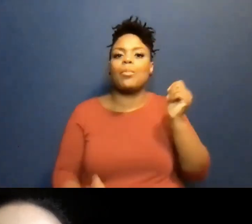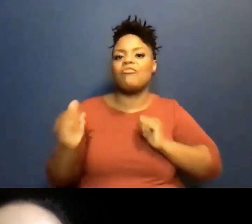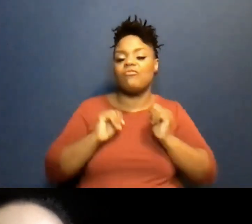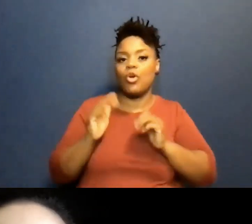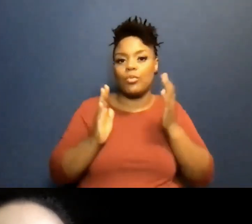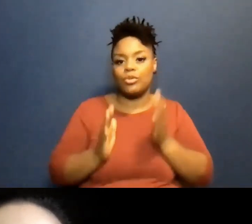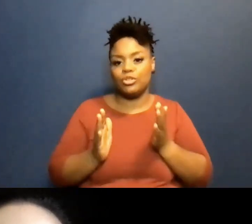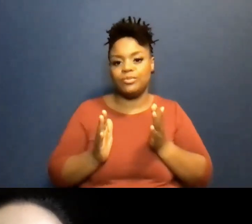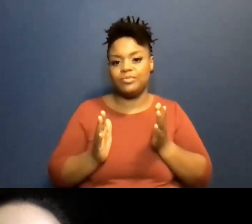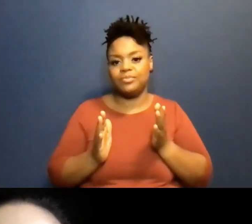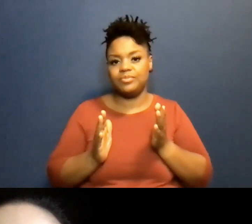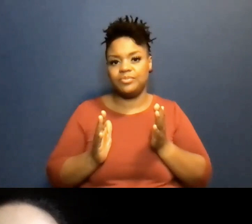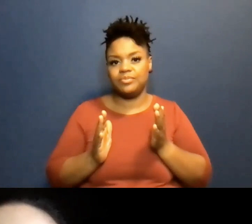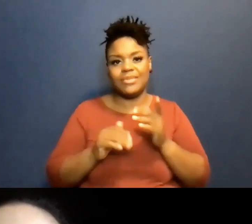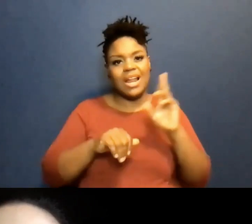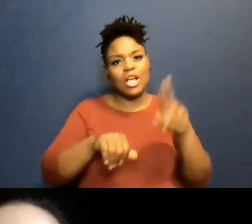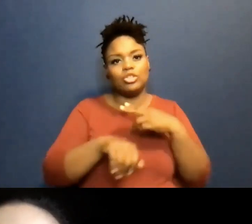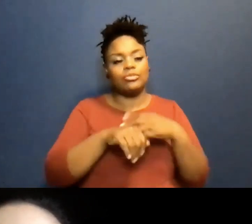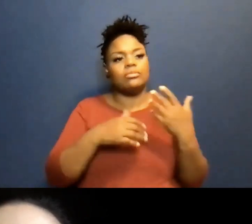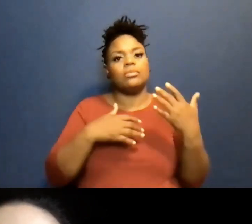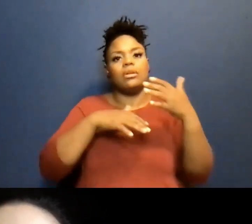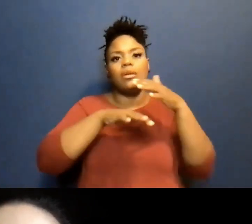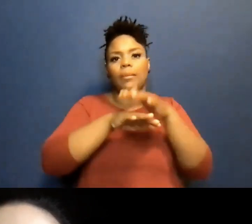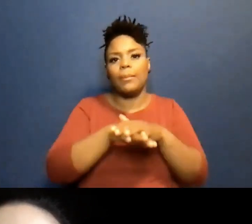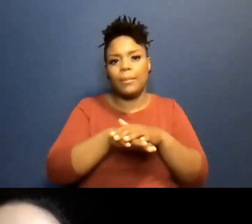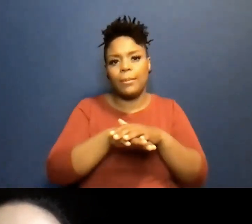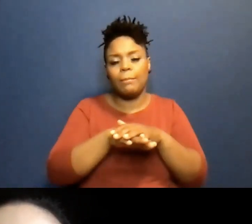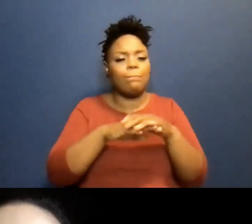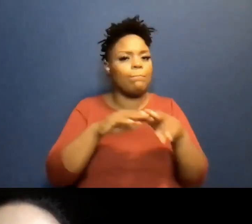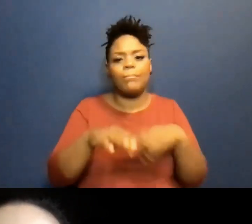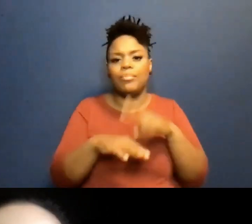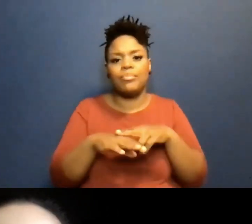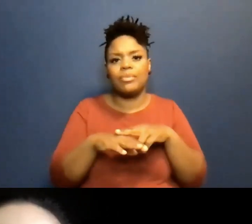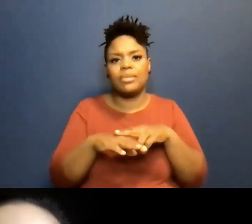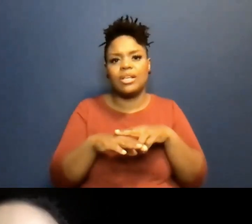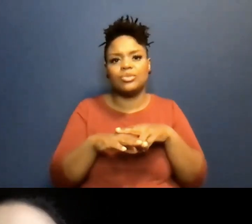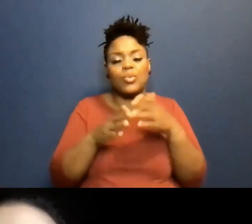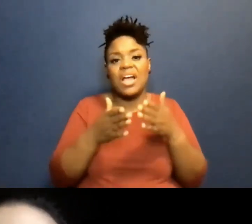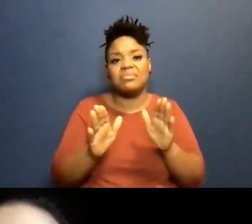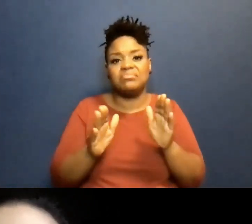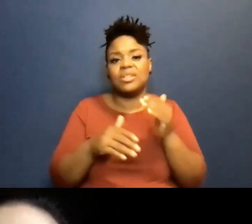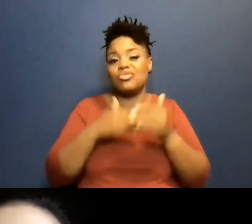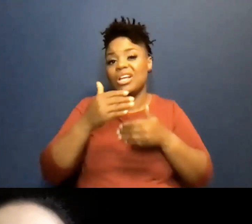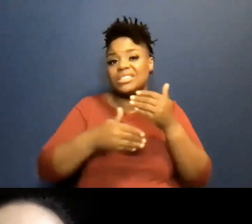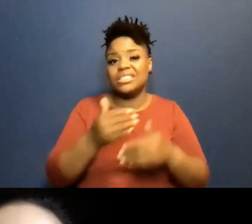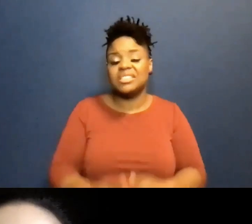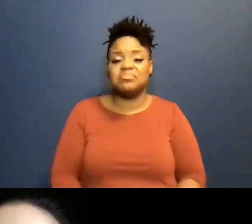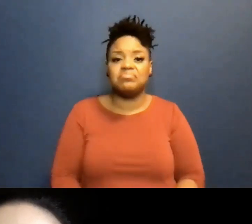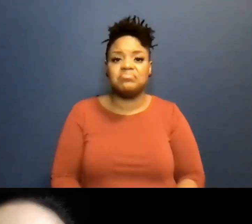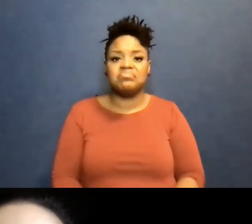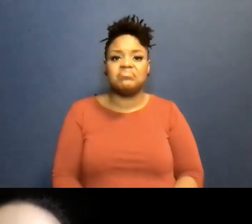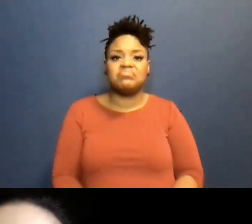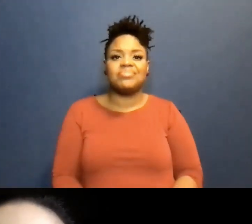the organic part of the natural landscape. And just the way it was shot, it